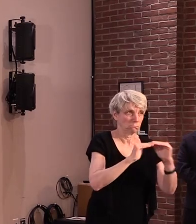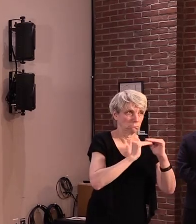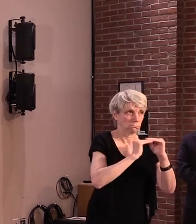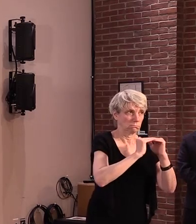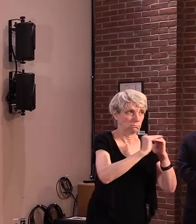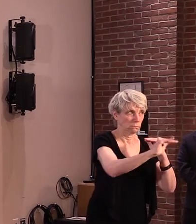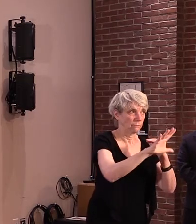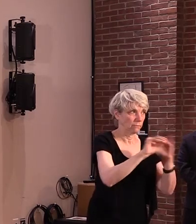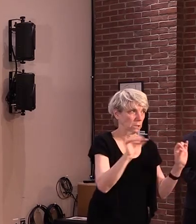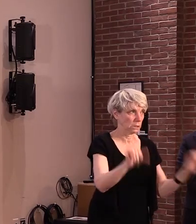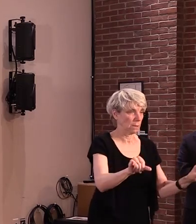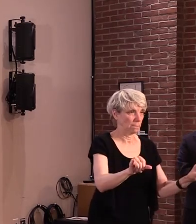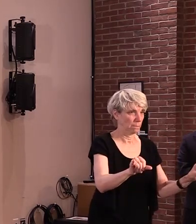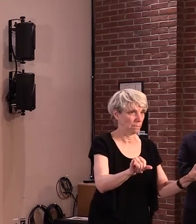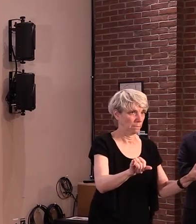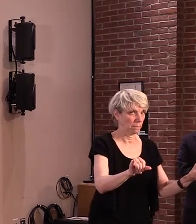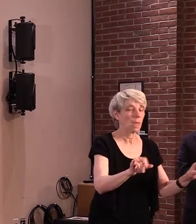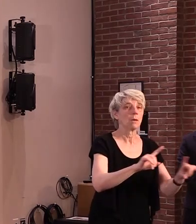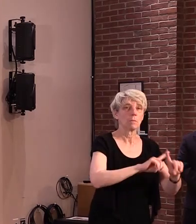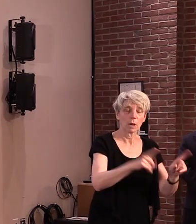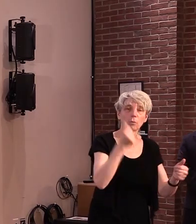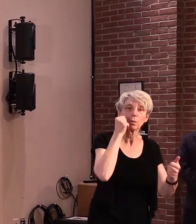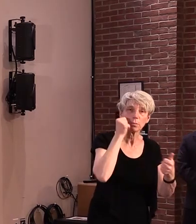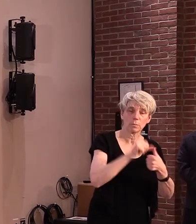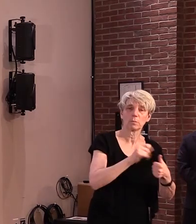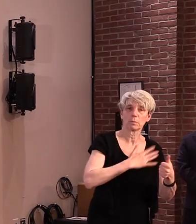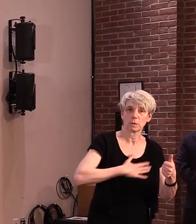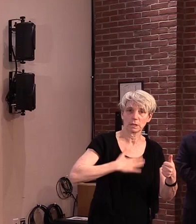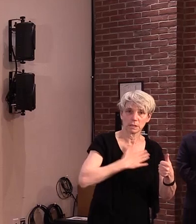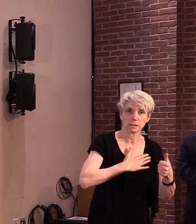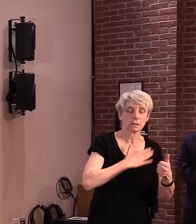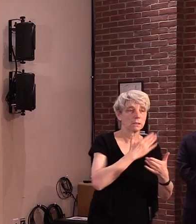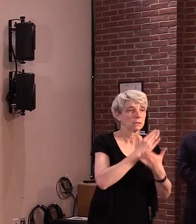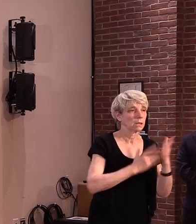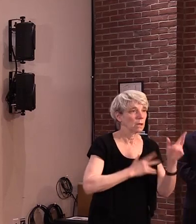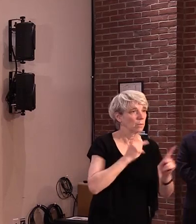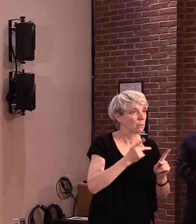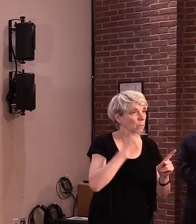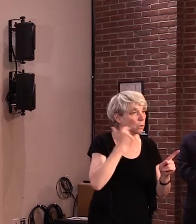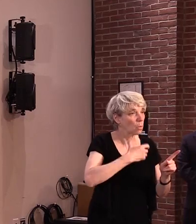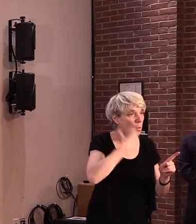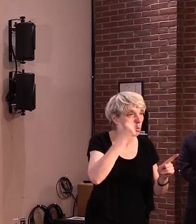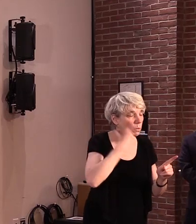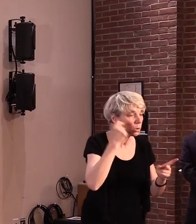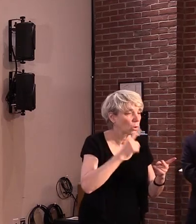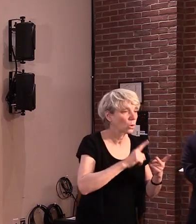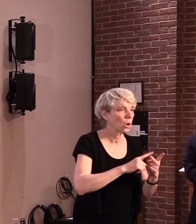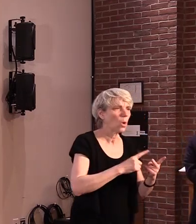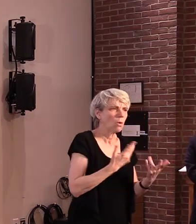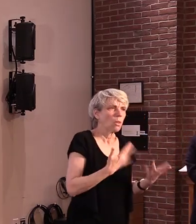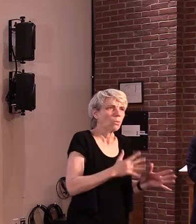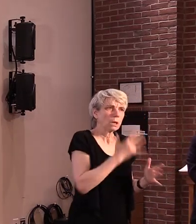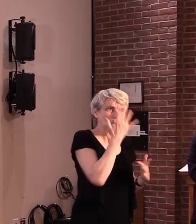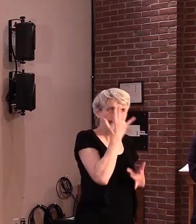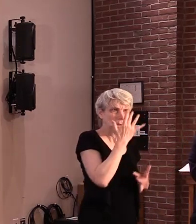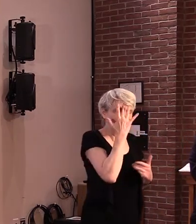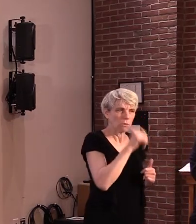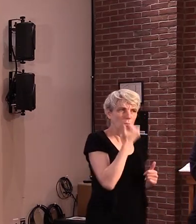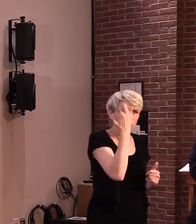though, that amongst us all, we have those who are, by virtue of either age, chronic disease conditions,